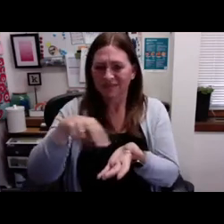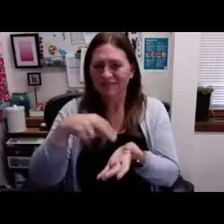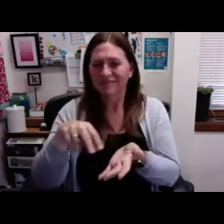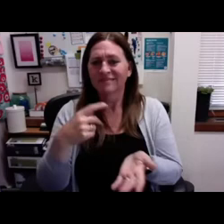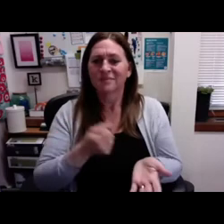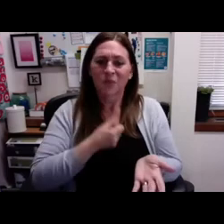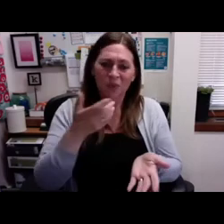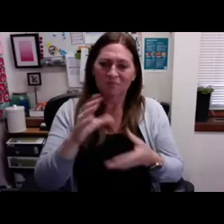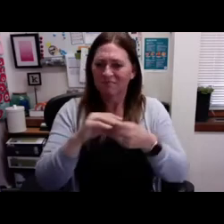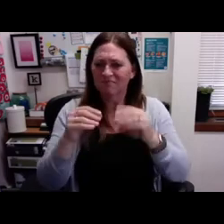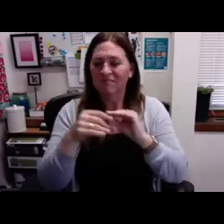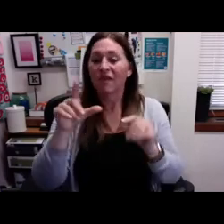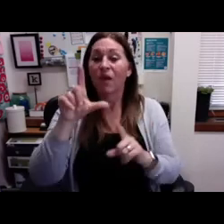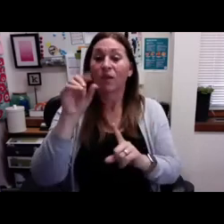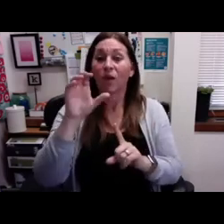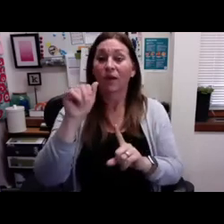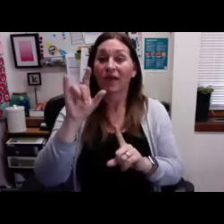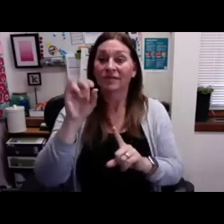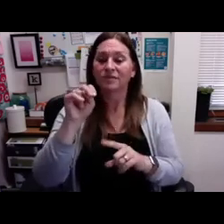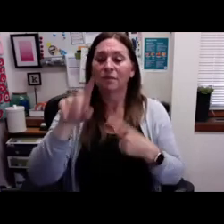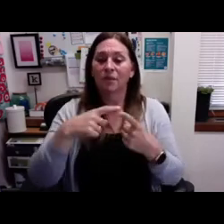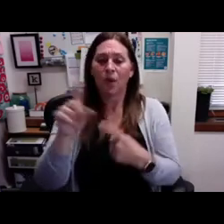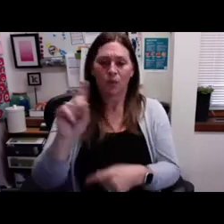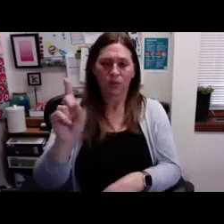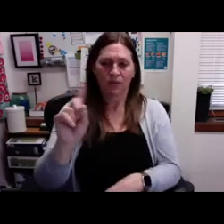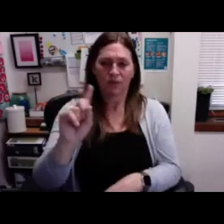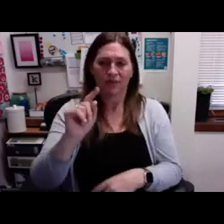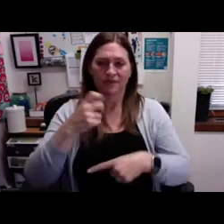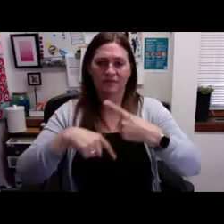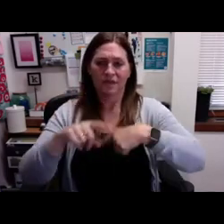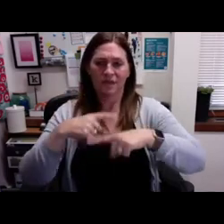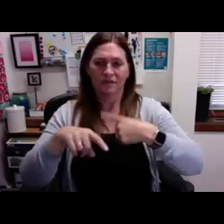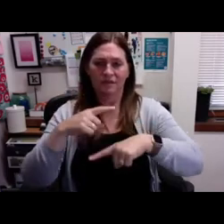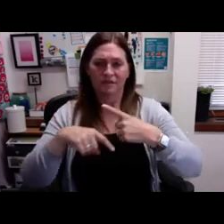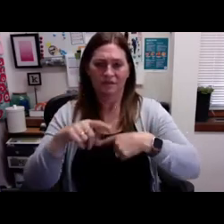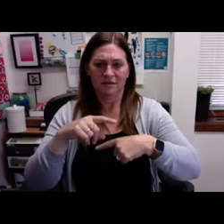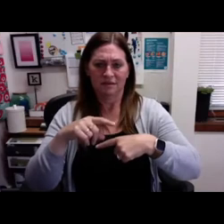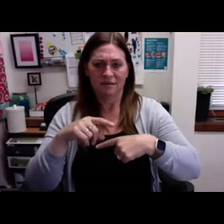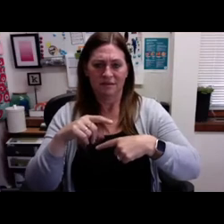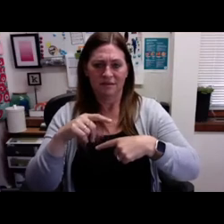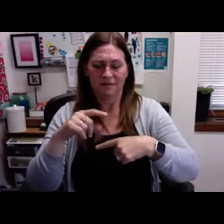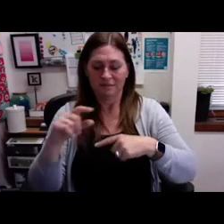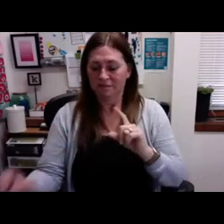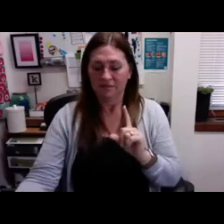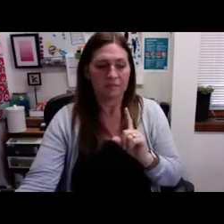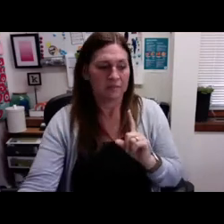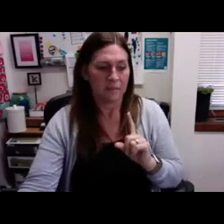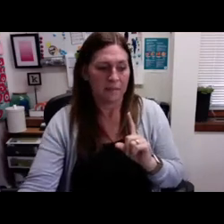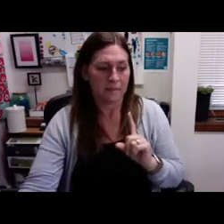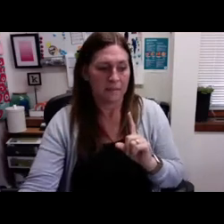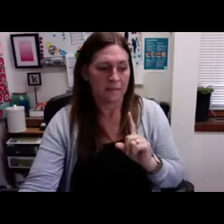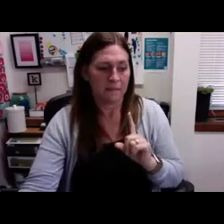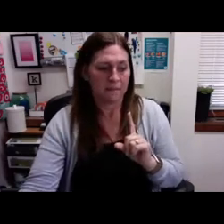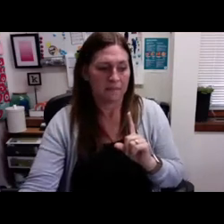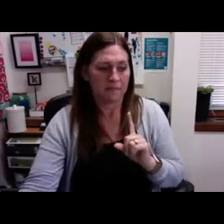This can relate to dancing, poem, storytelling, but the location is about where the sign is in